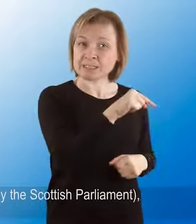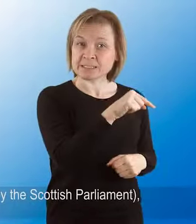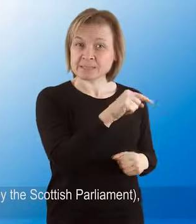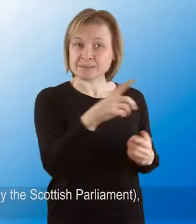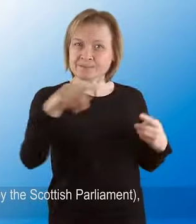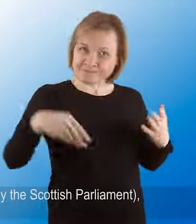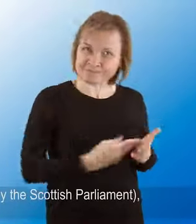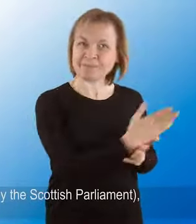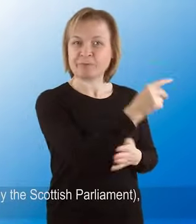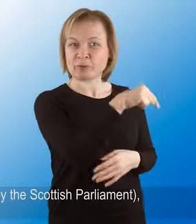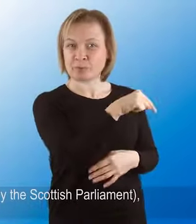Parliament